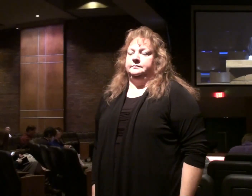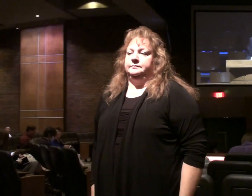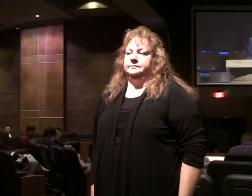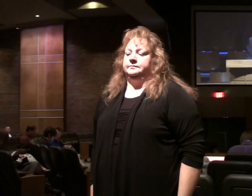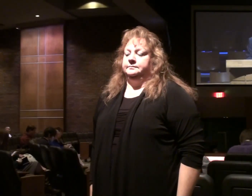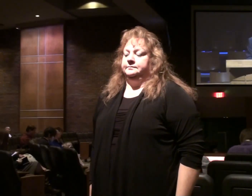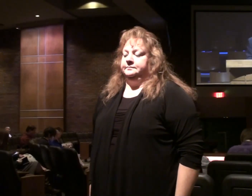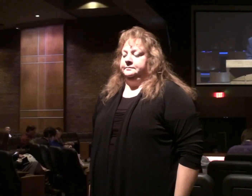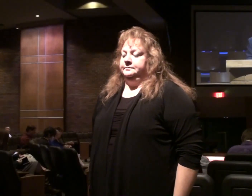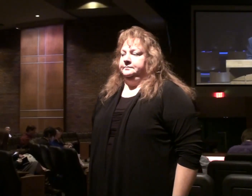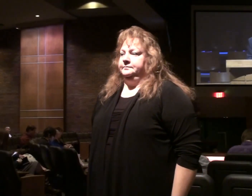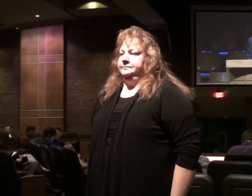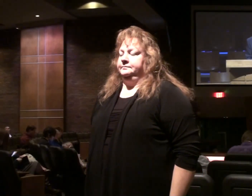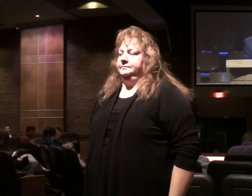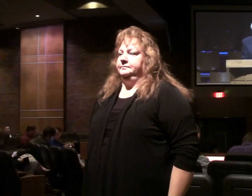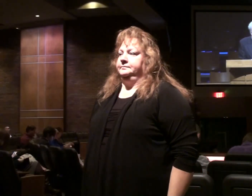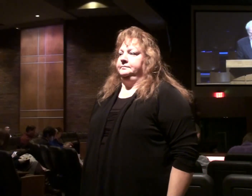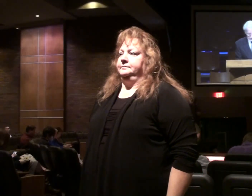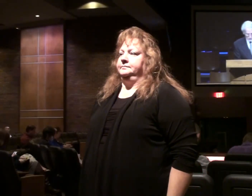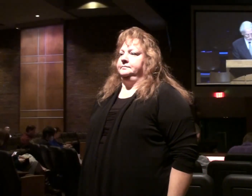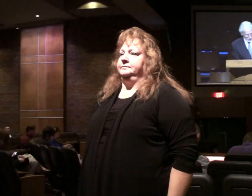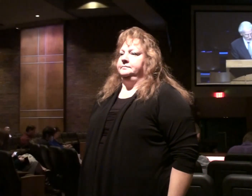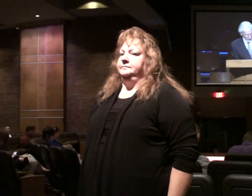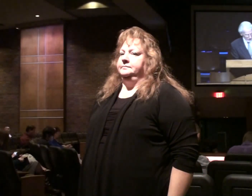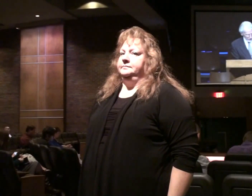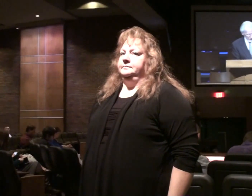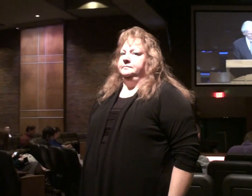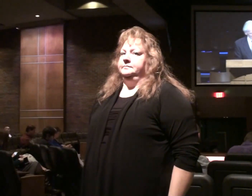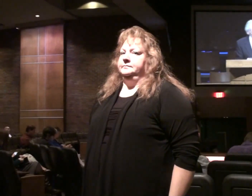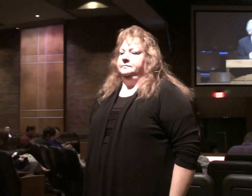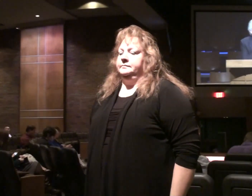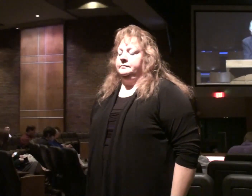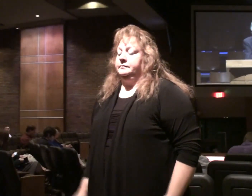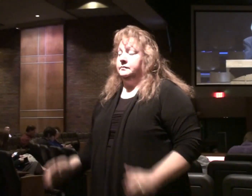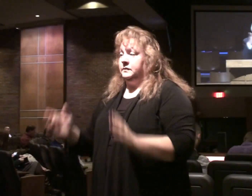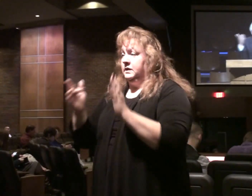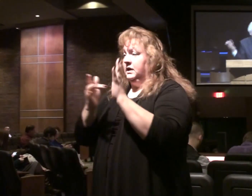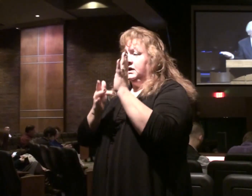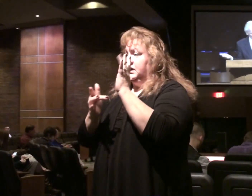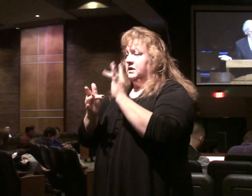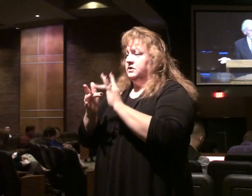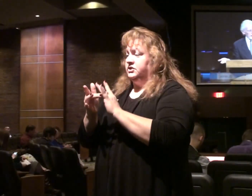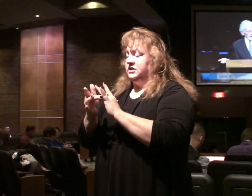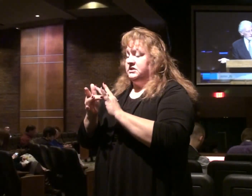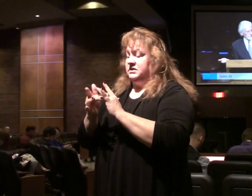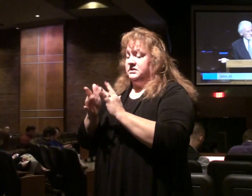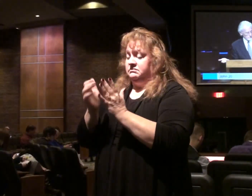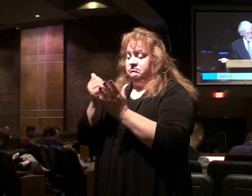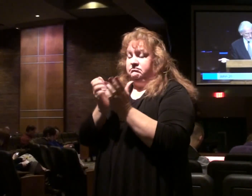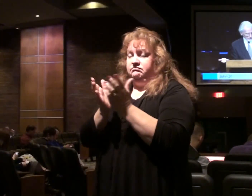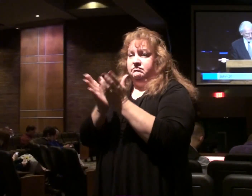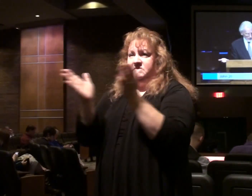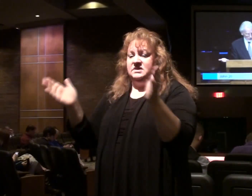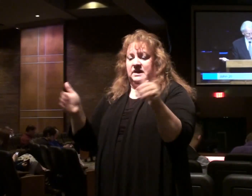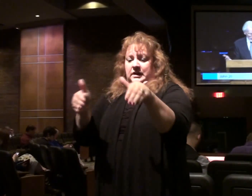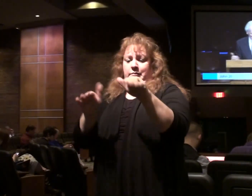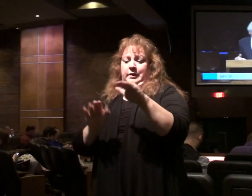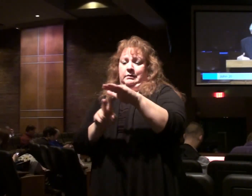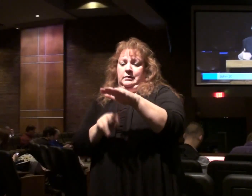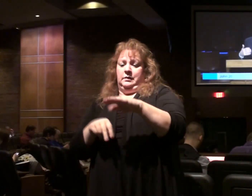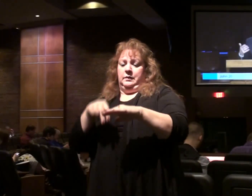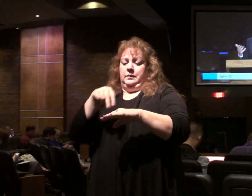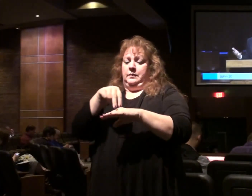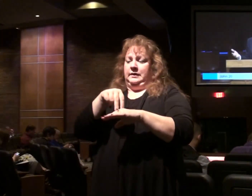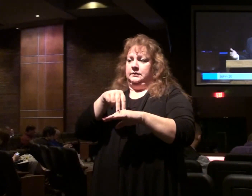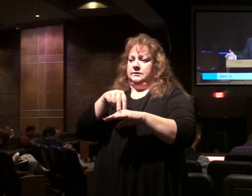going to quote it for you, but put it in. Jesus has been raised from the dead. In meeting